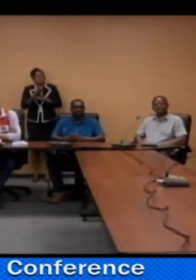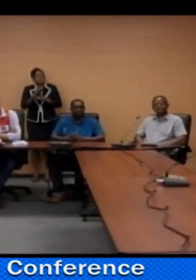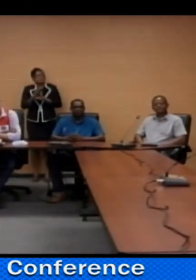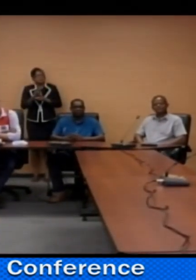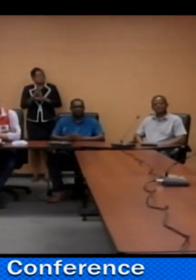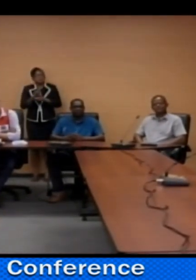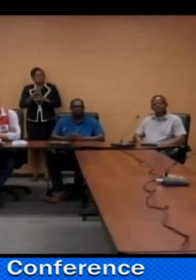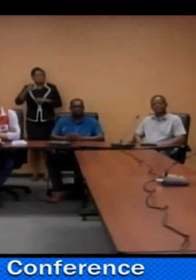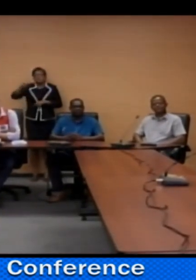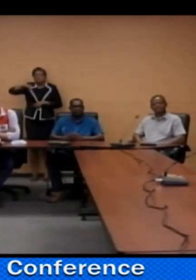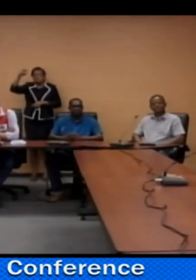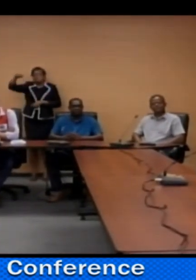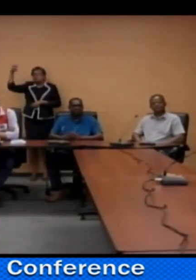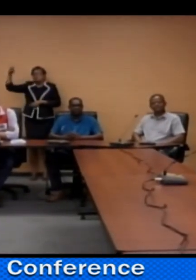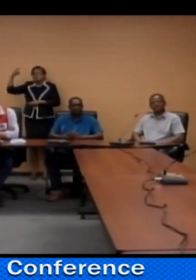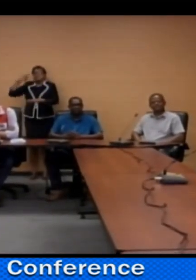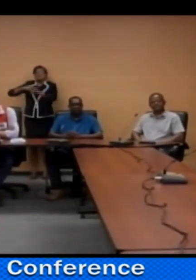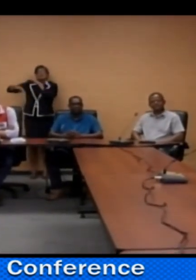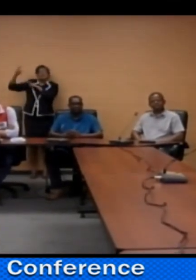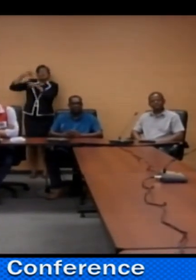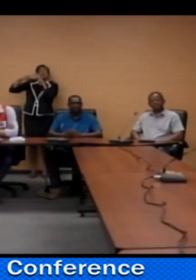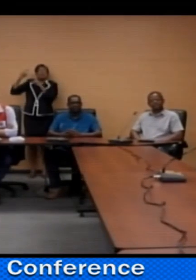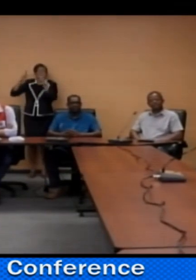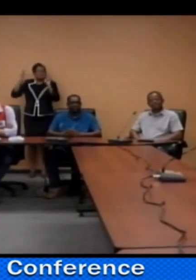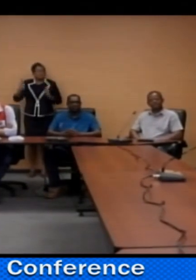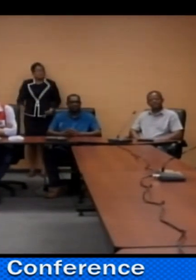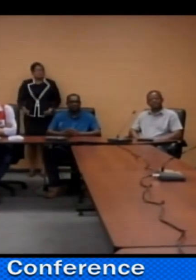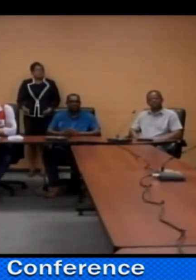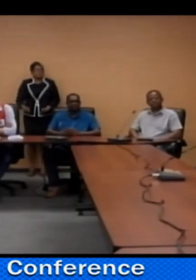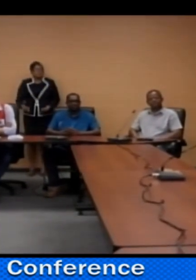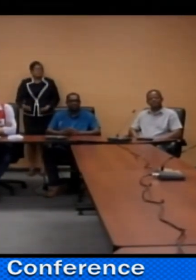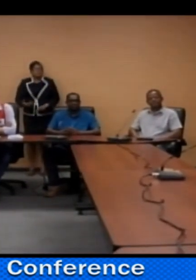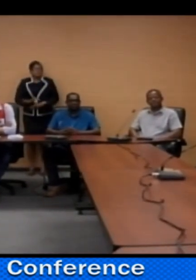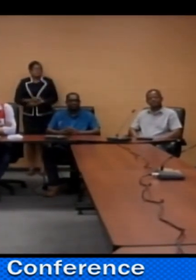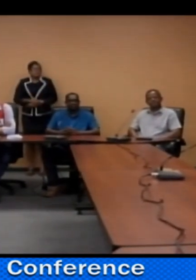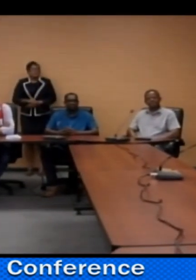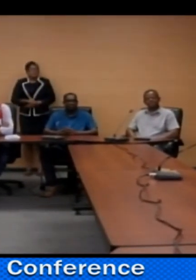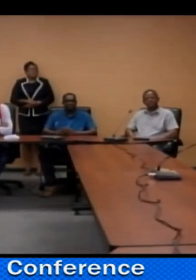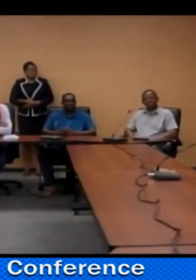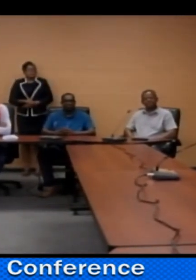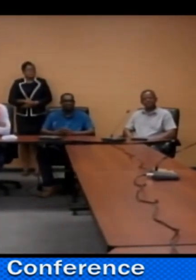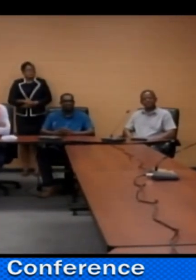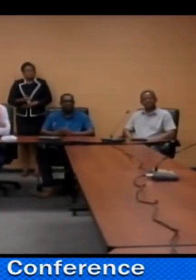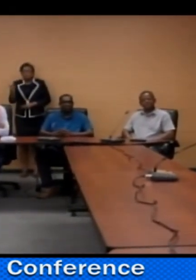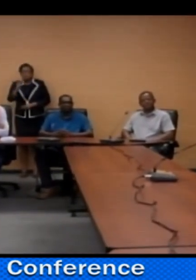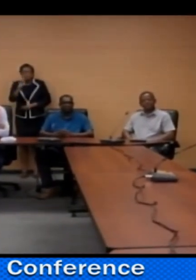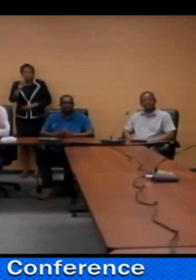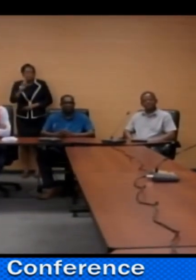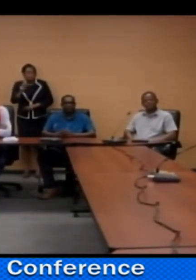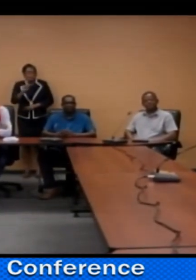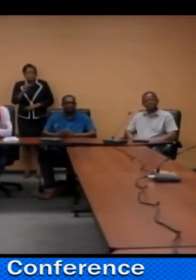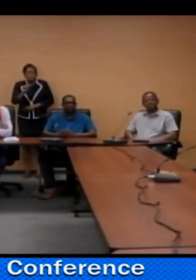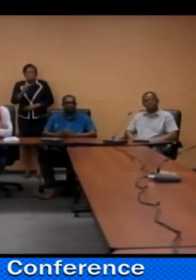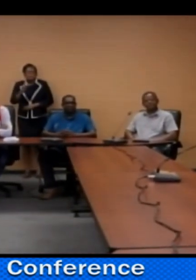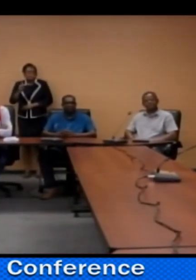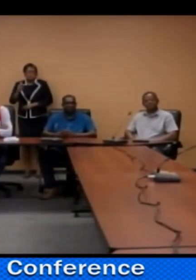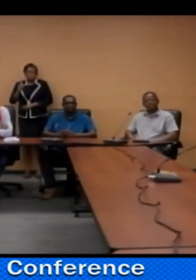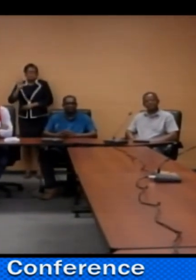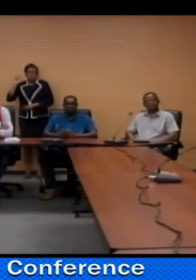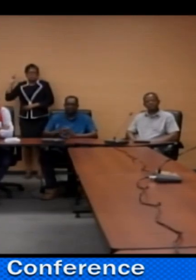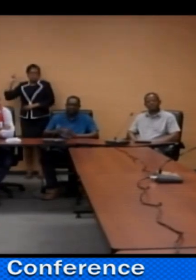regarding the travel history of that person. Did that person, can you tell us where the person originated from? Did they come in a direct flight,